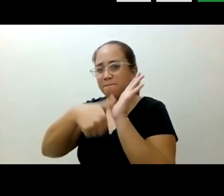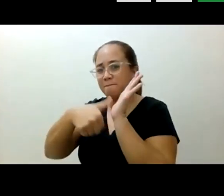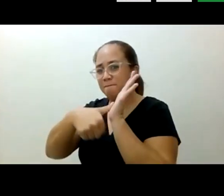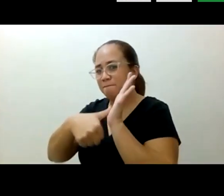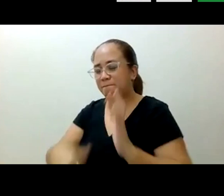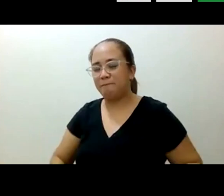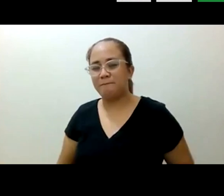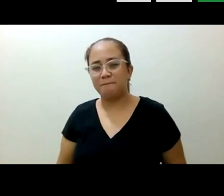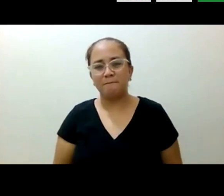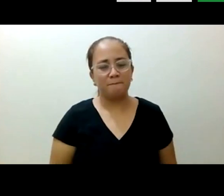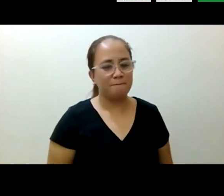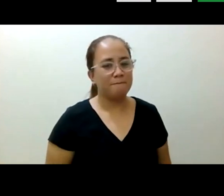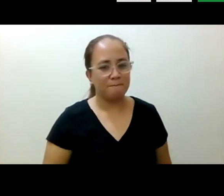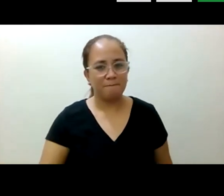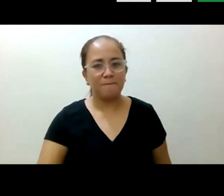This is Jasmine.